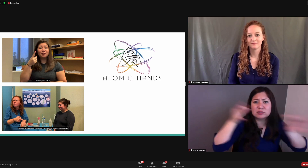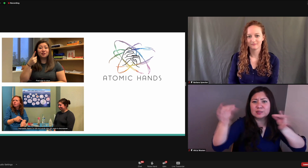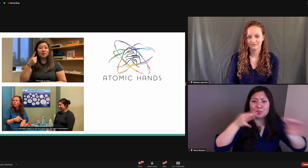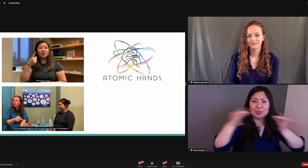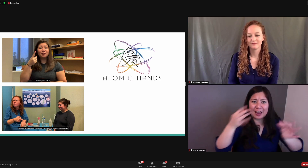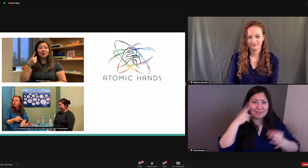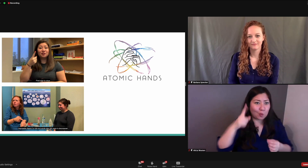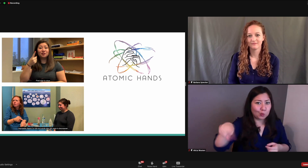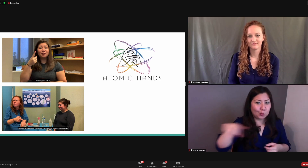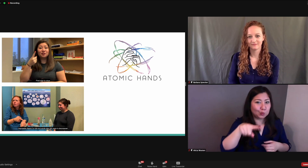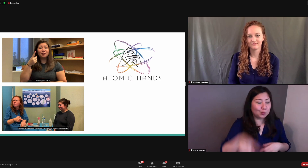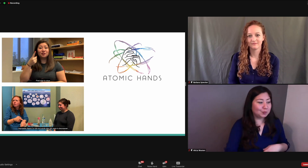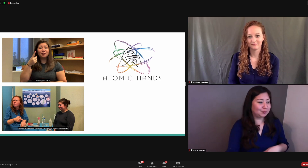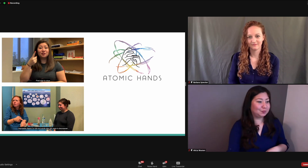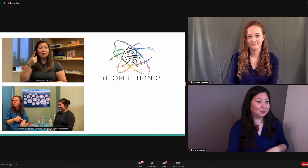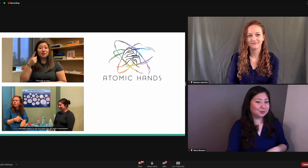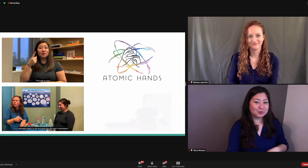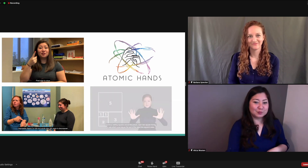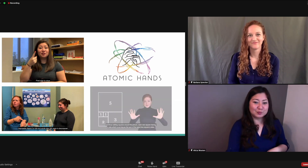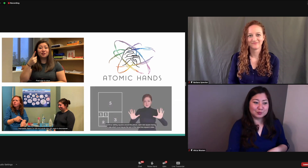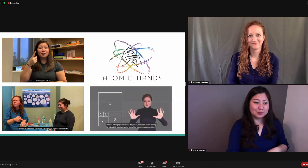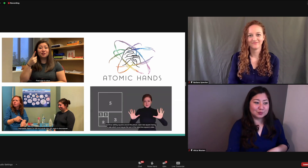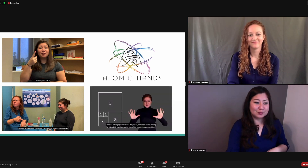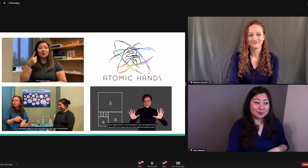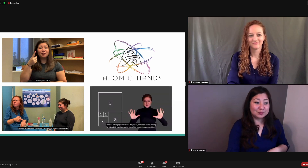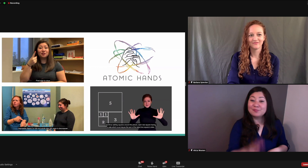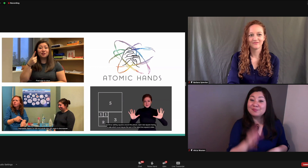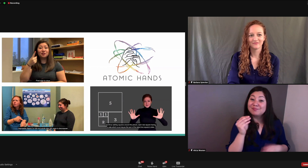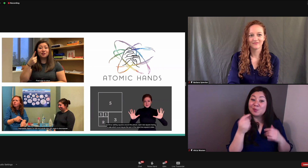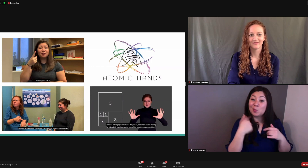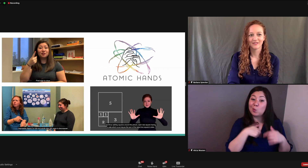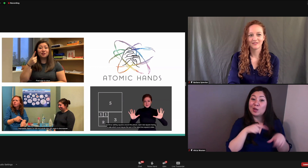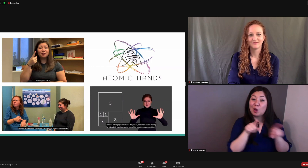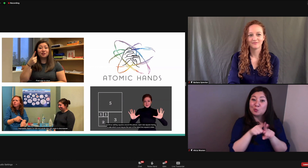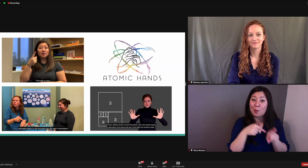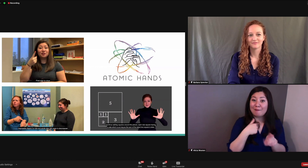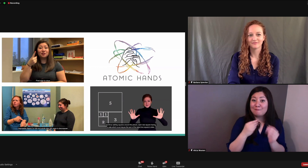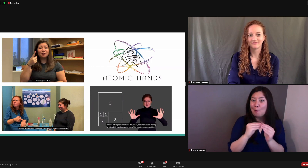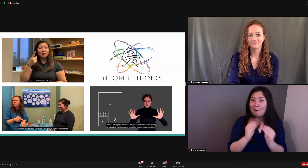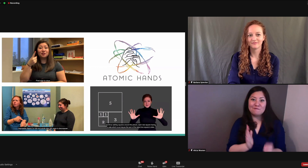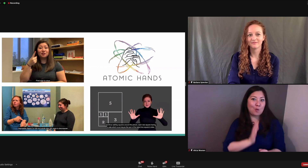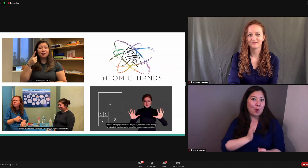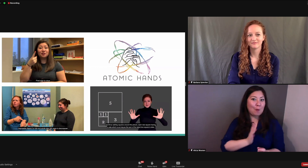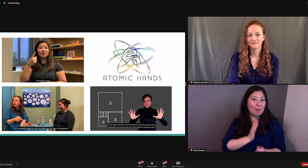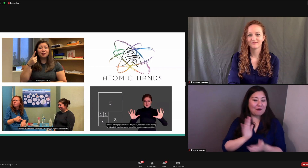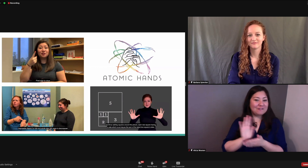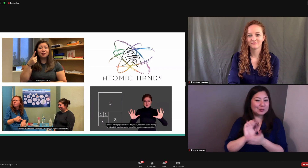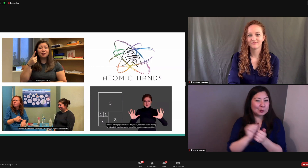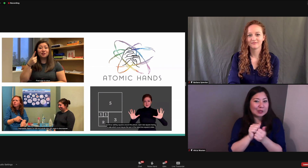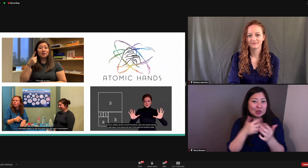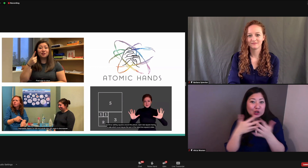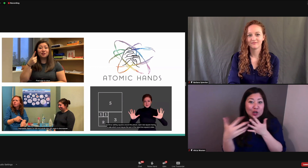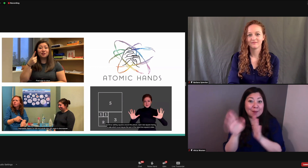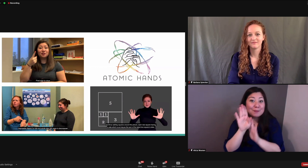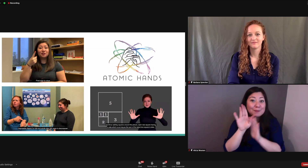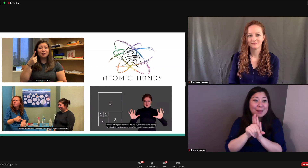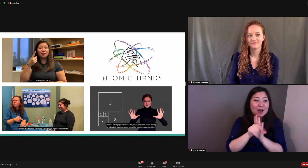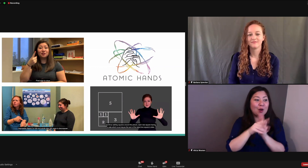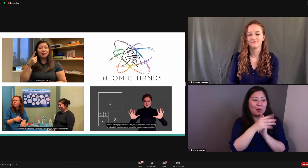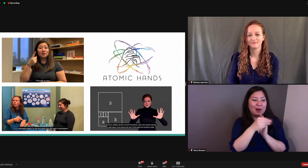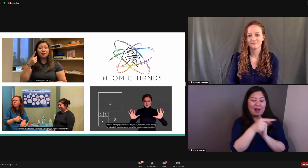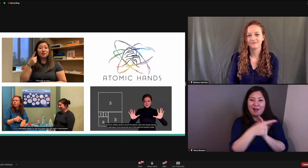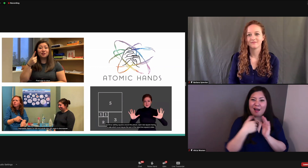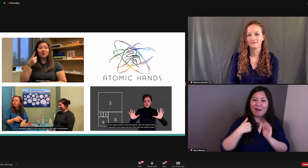And the next one is during our travels. We were in Oregon and I was helping Barbara with her PhD research